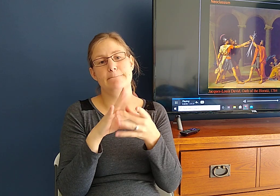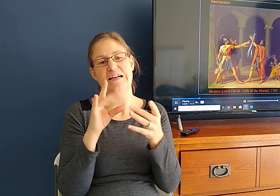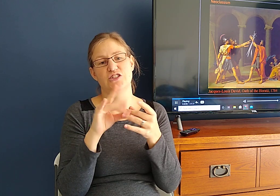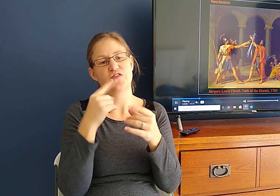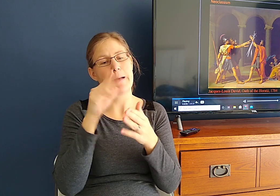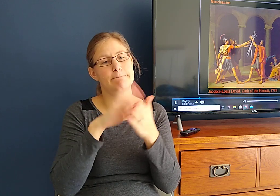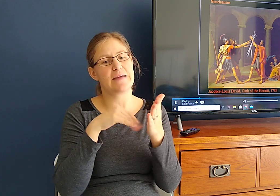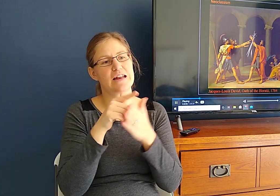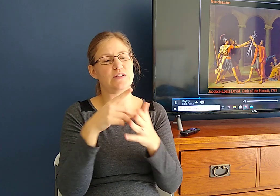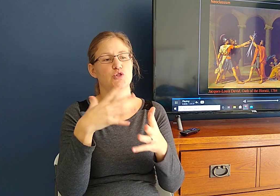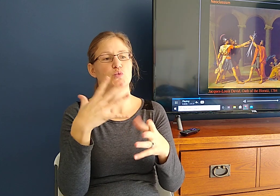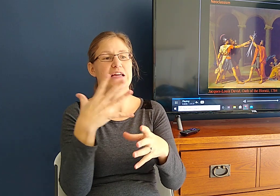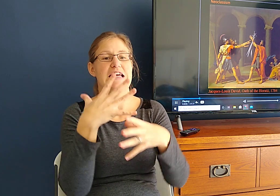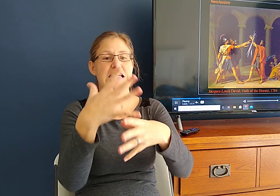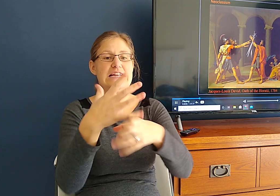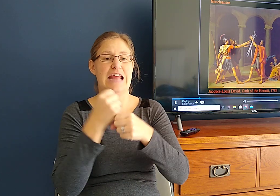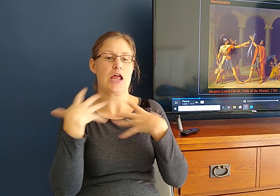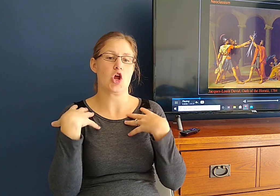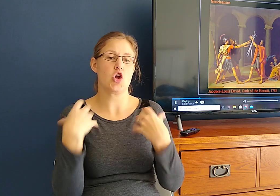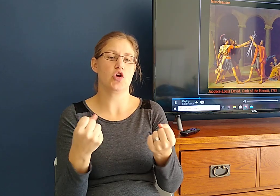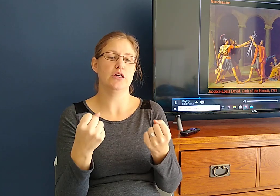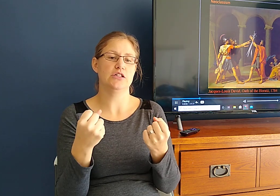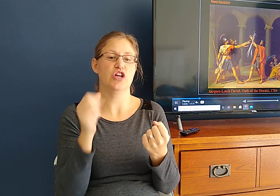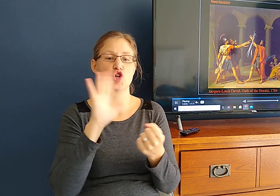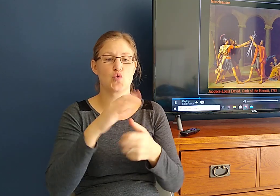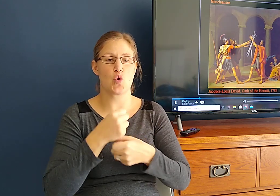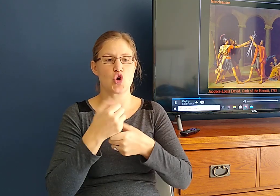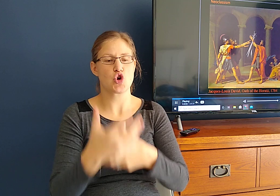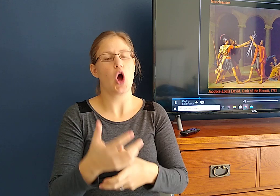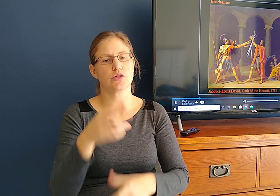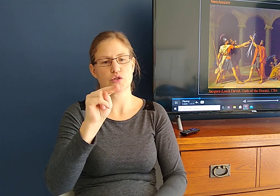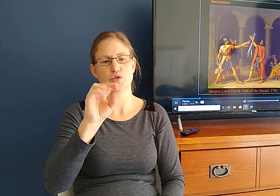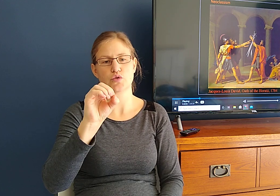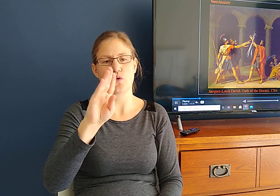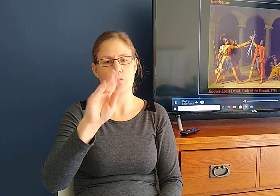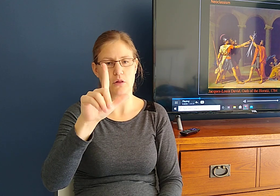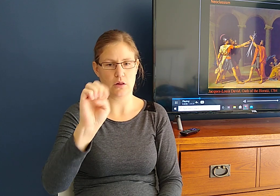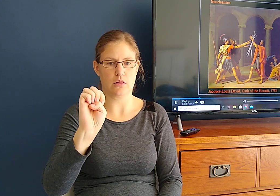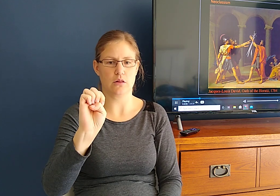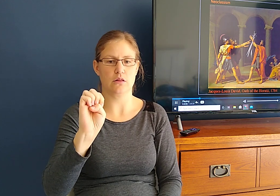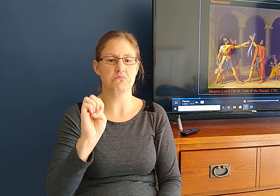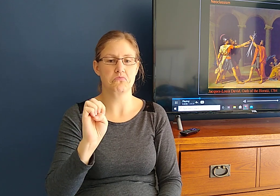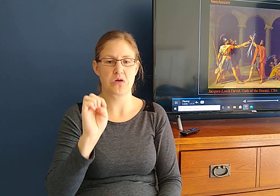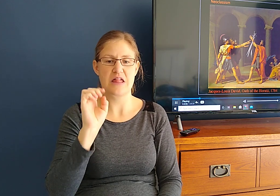take courage, and that your cause is a noble one that has been fought